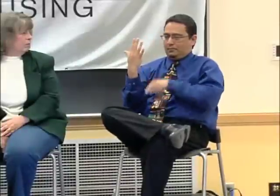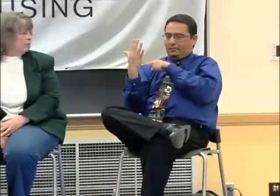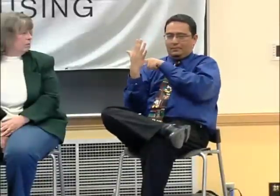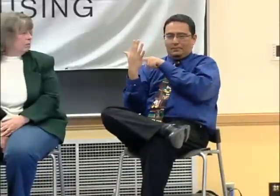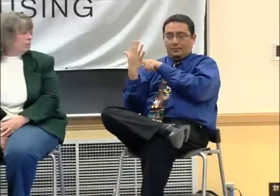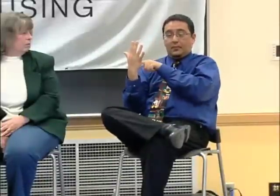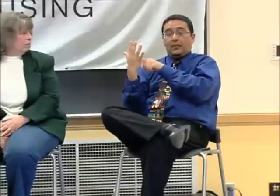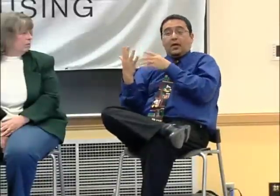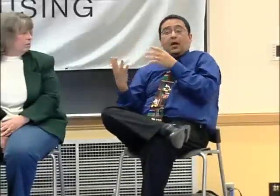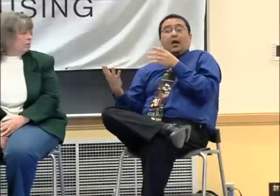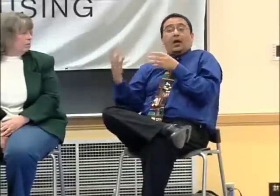shapes.